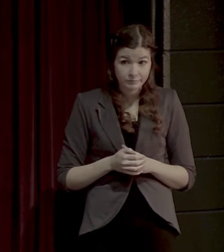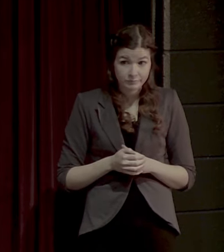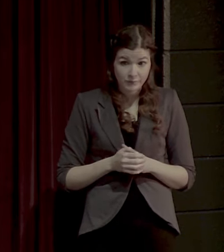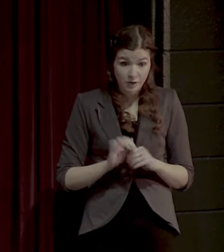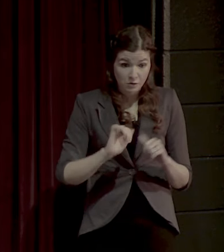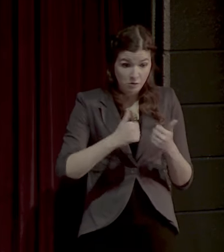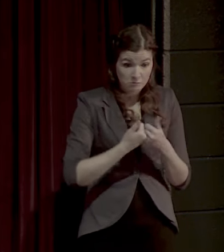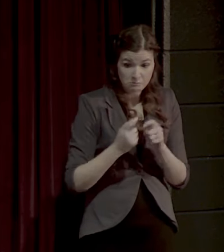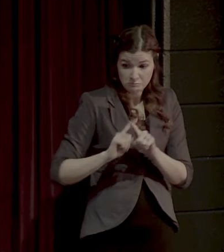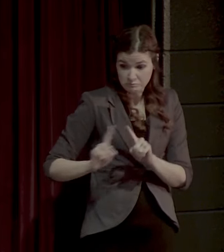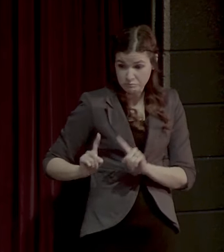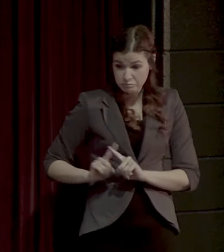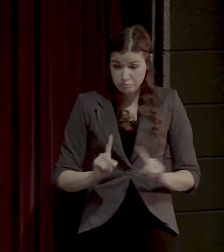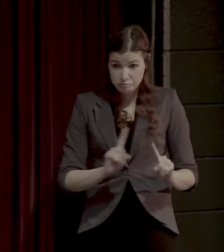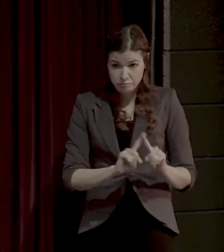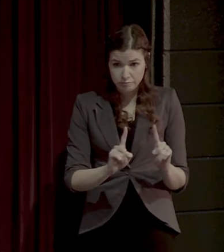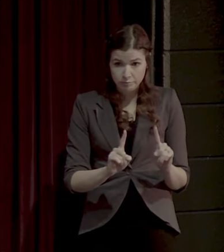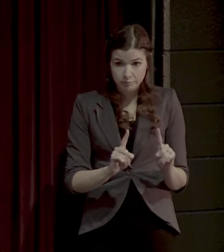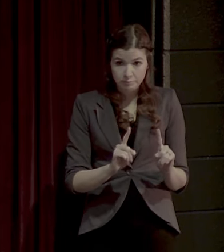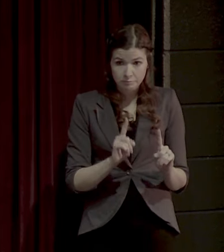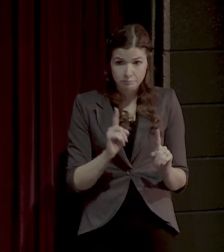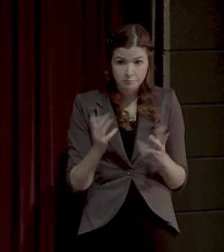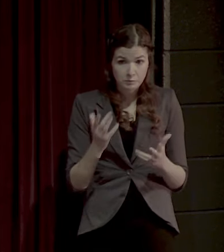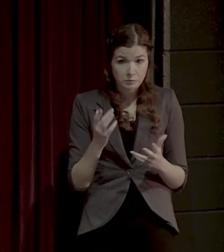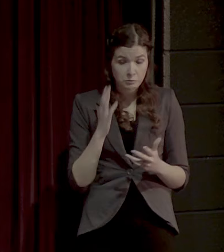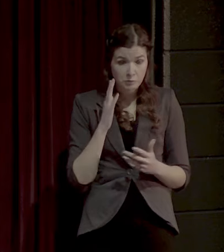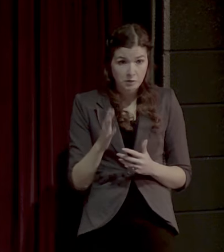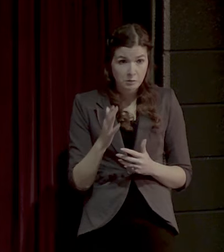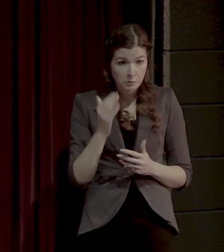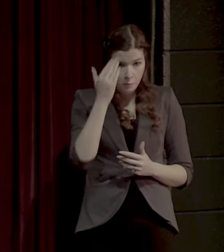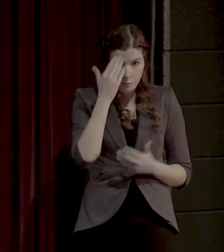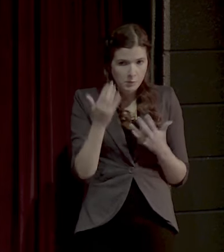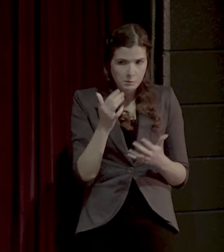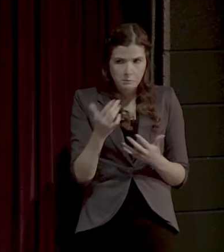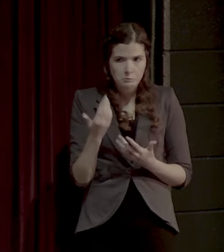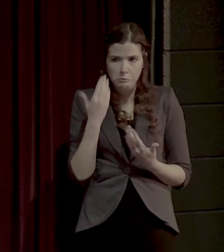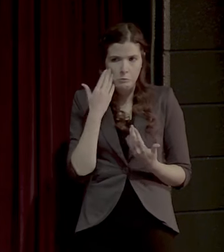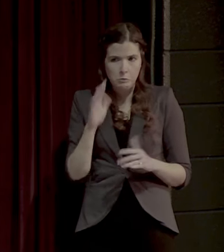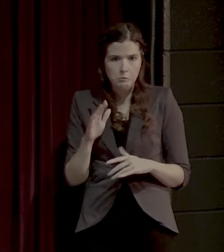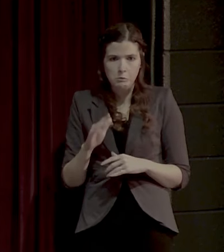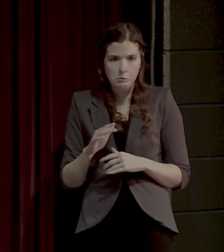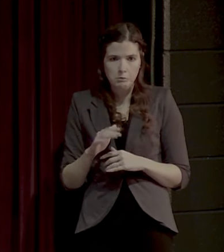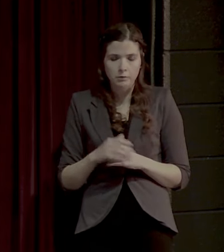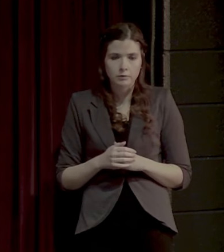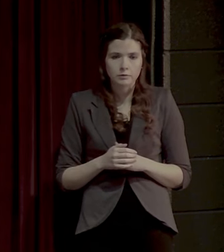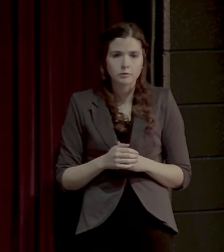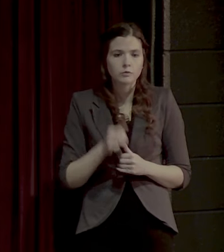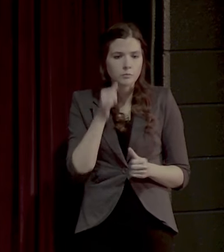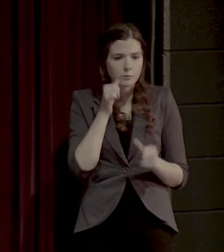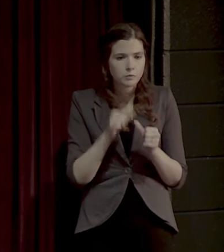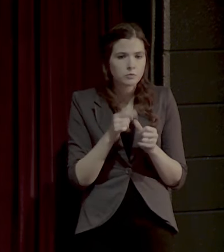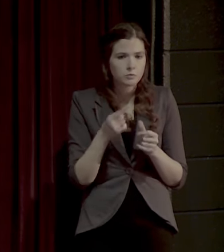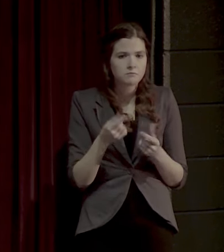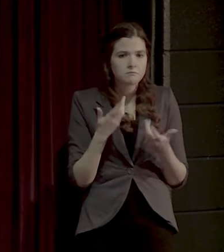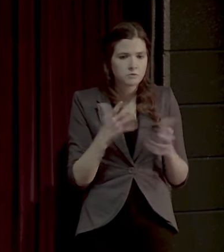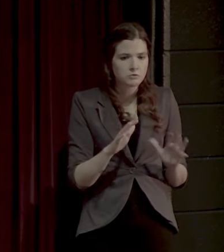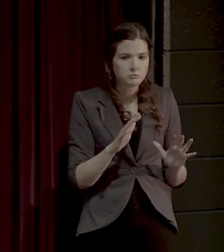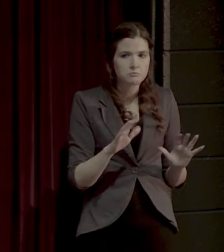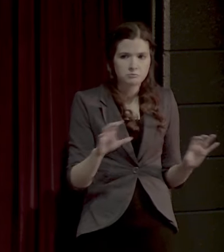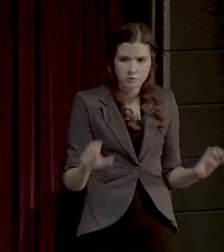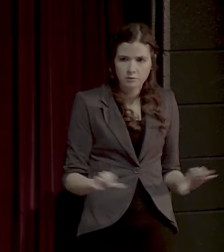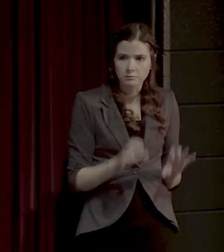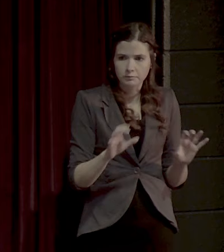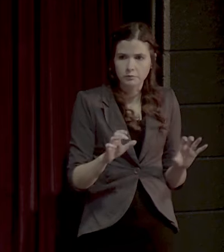challenges, whether you're known or unknown to you, remember what you've accomplished for yourself already. You've dedicated yourself